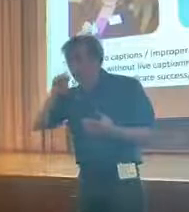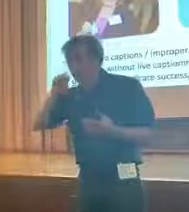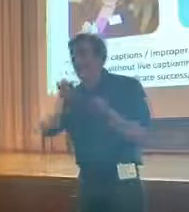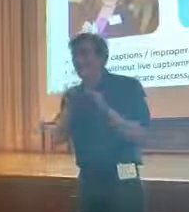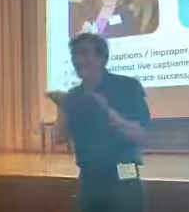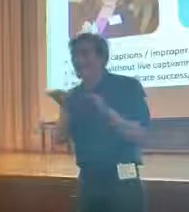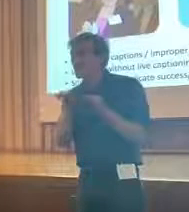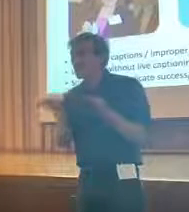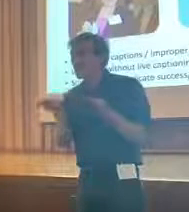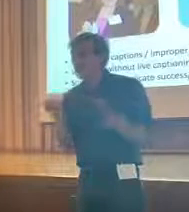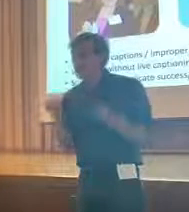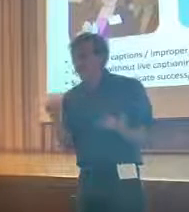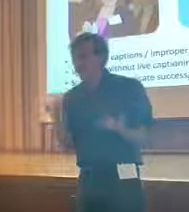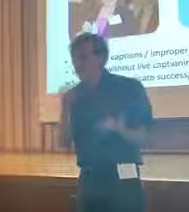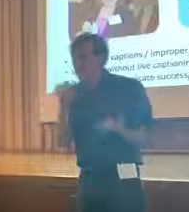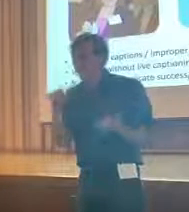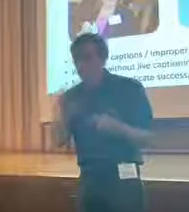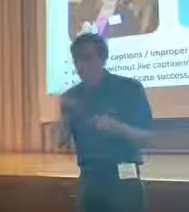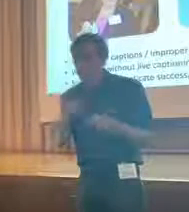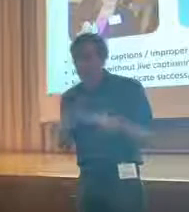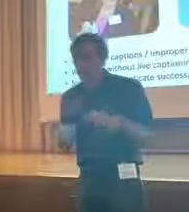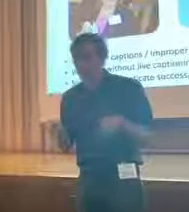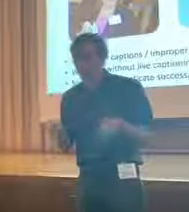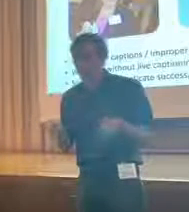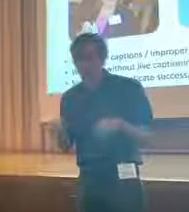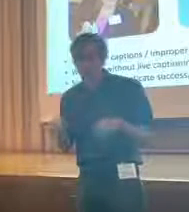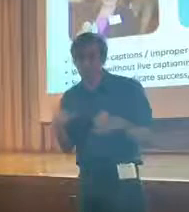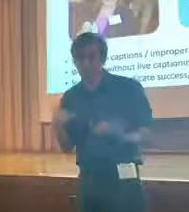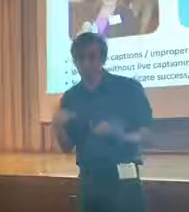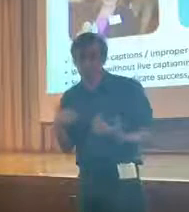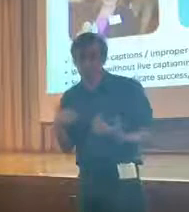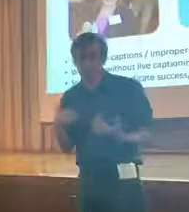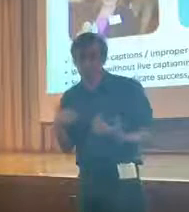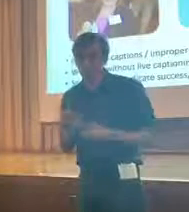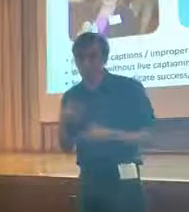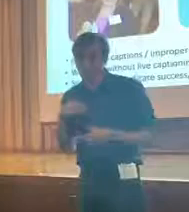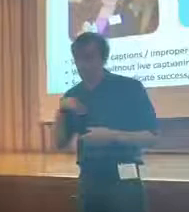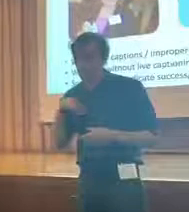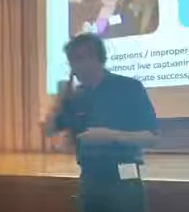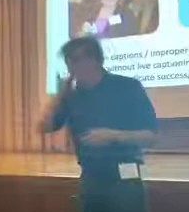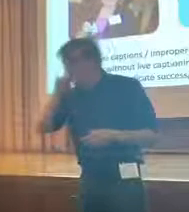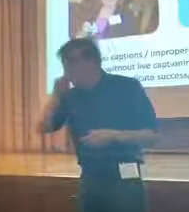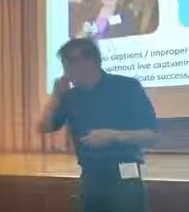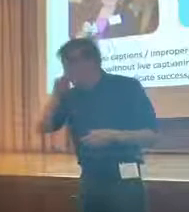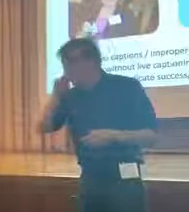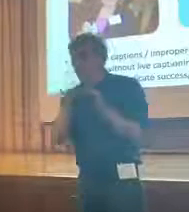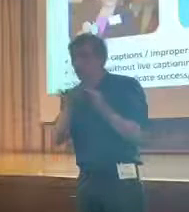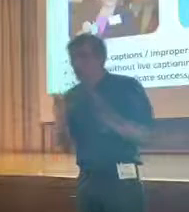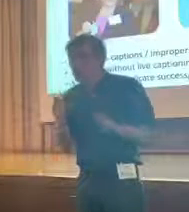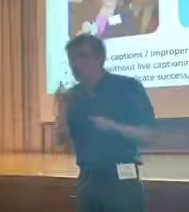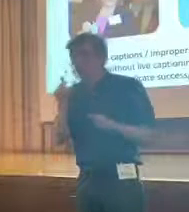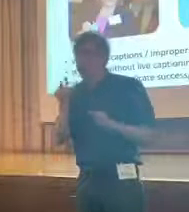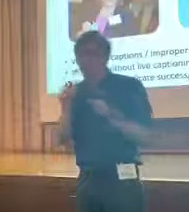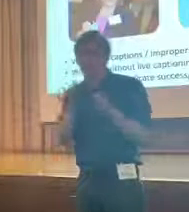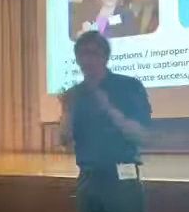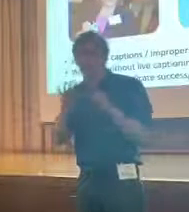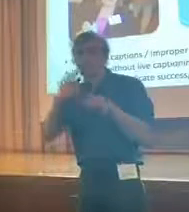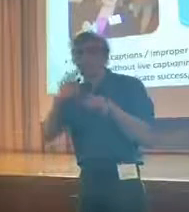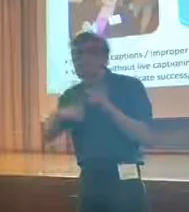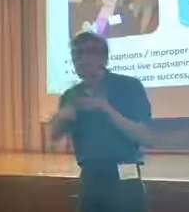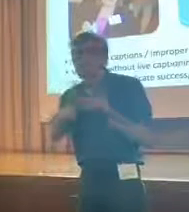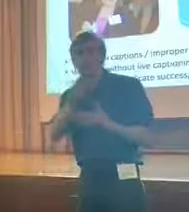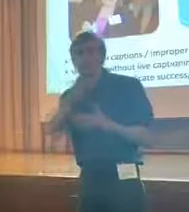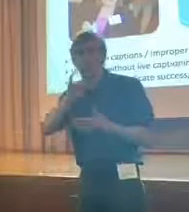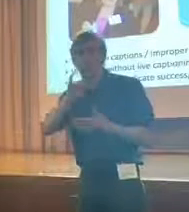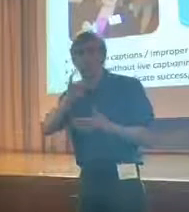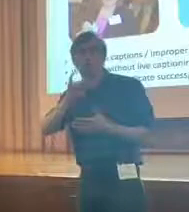that tough to do anymore. We have a live captioner that captions all of our webinars in